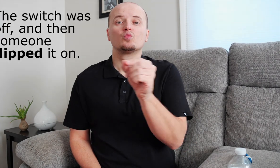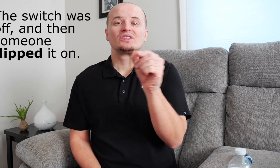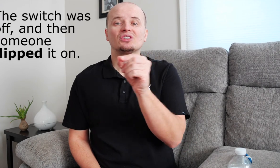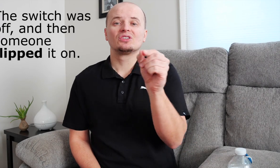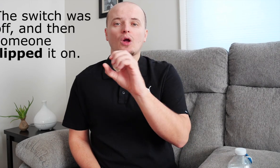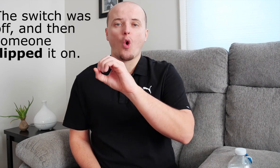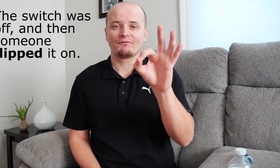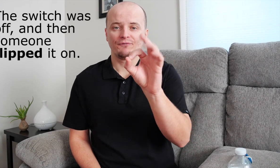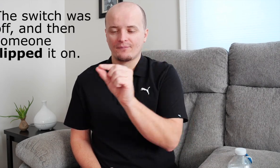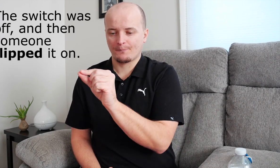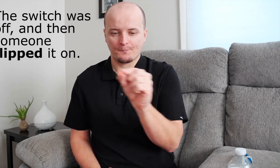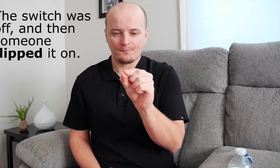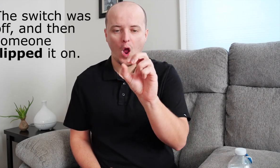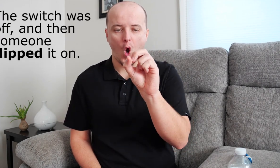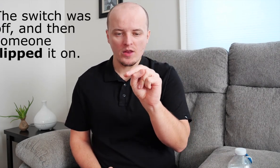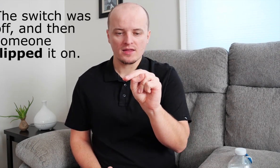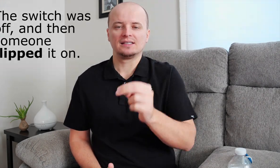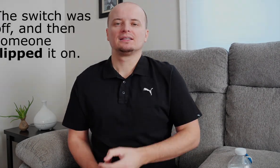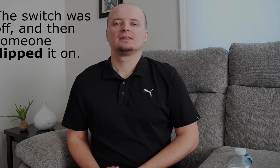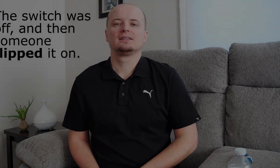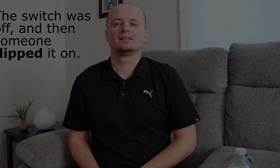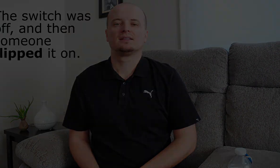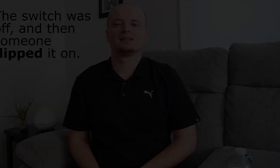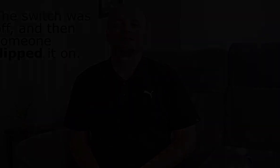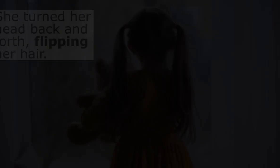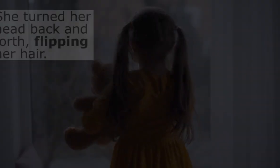The switch is flipped from off to on.